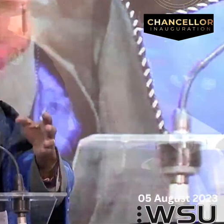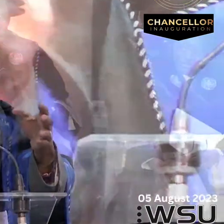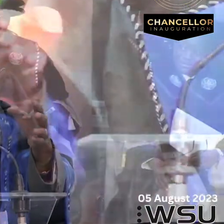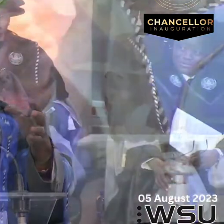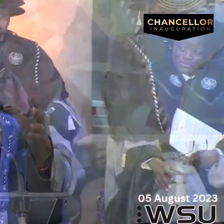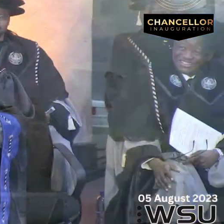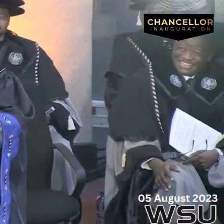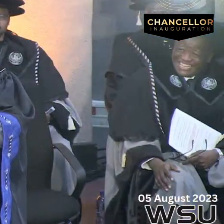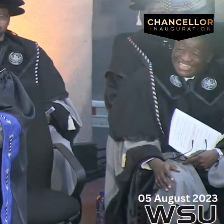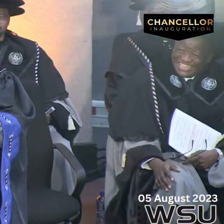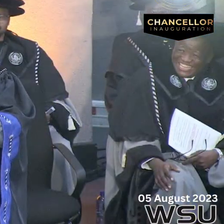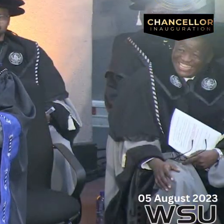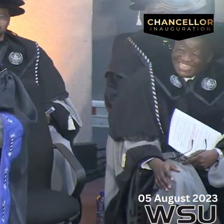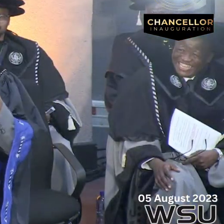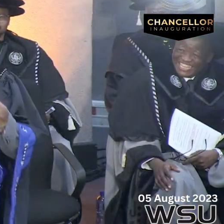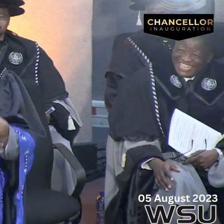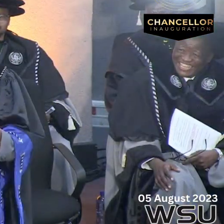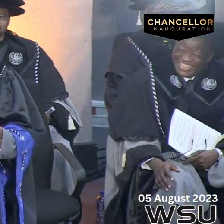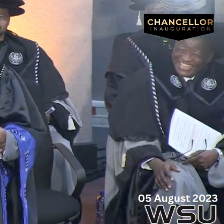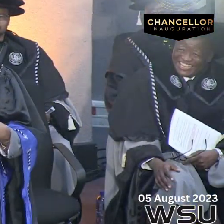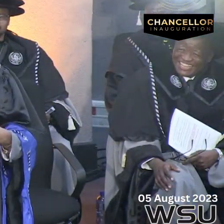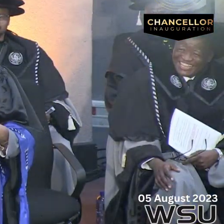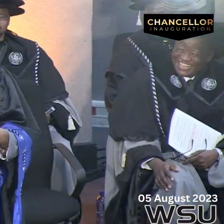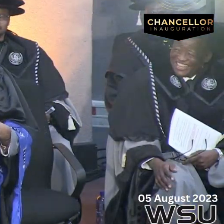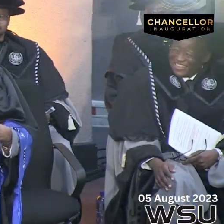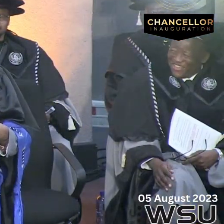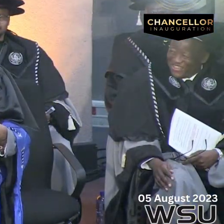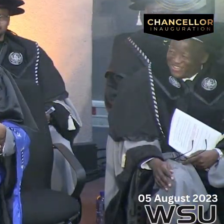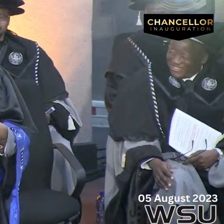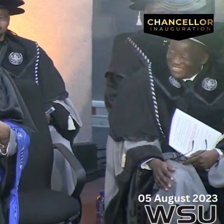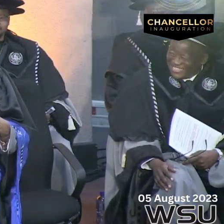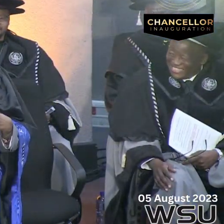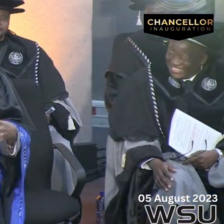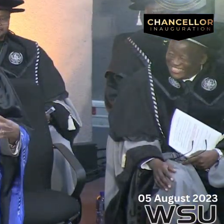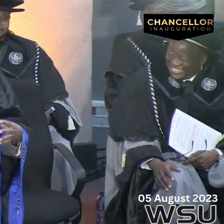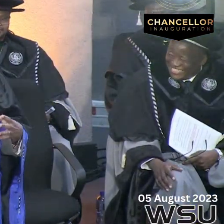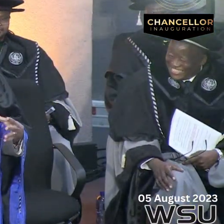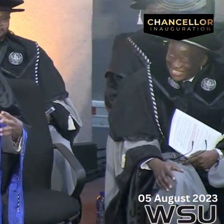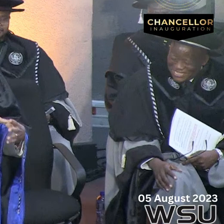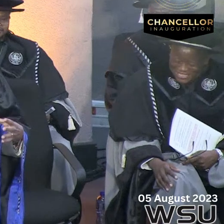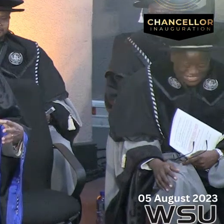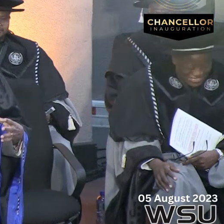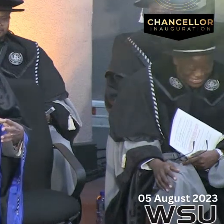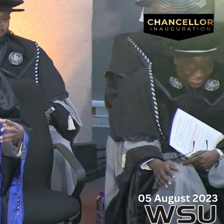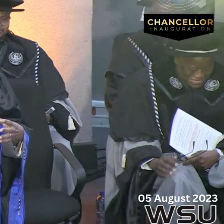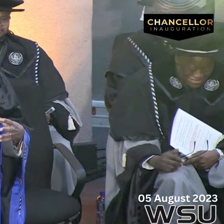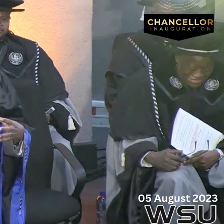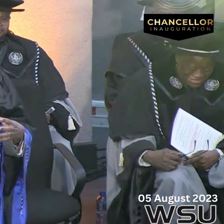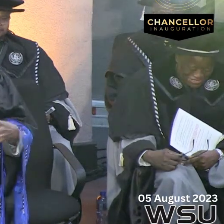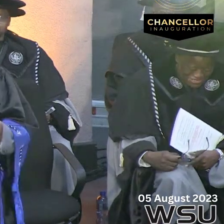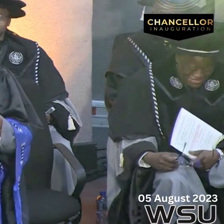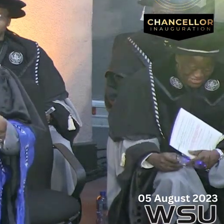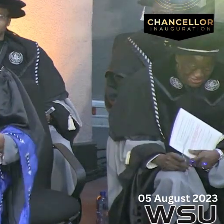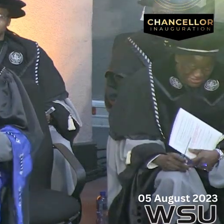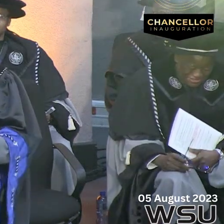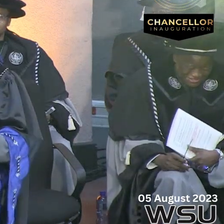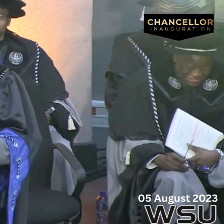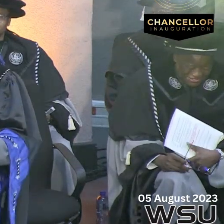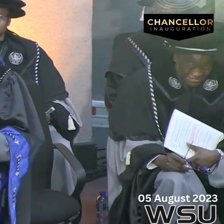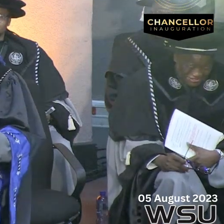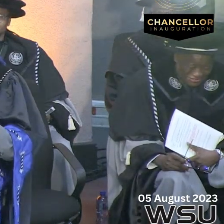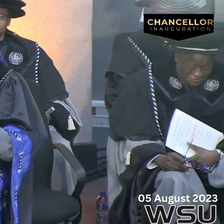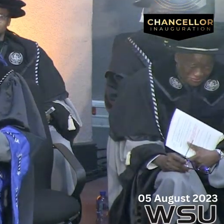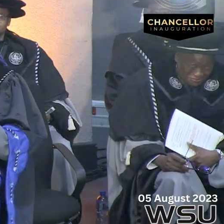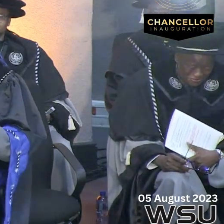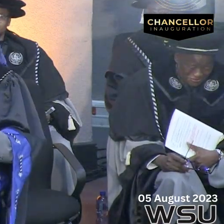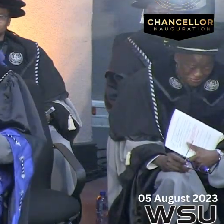ebuhlanti. So the Spirit of the Lord is saying to me, one of the serious